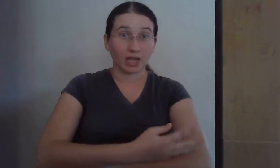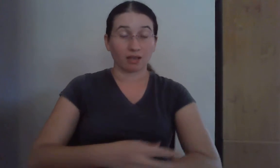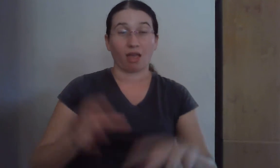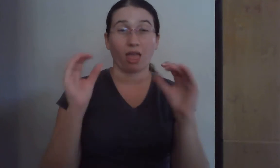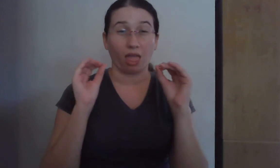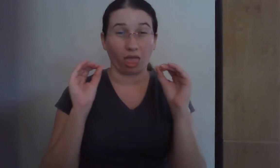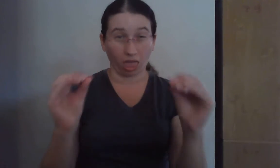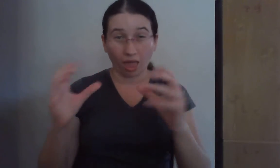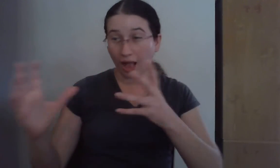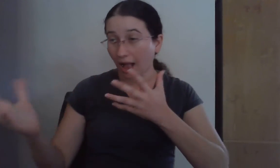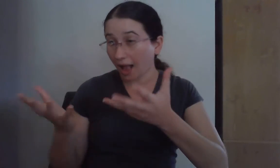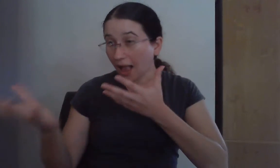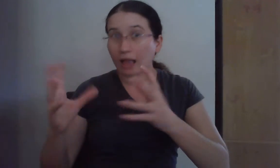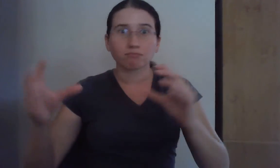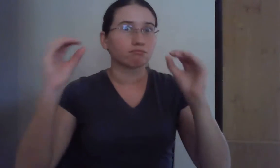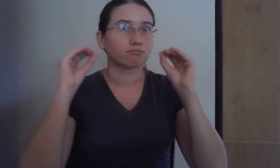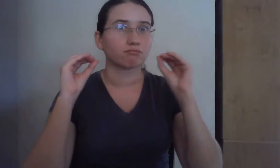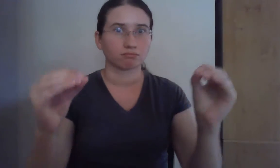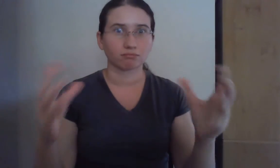silence. I didn't hear a word.